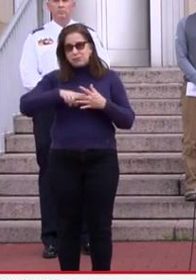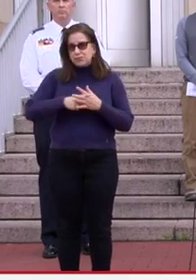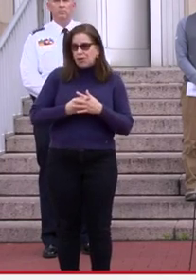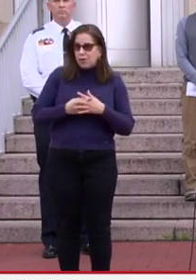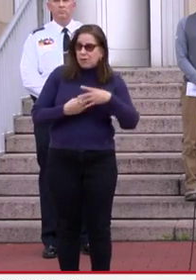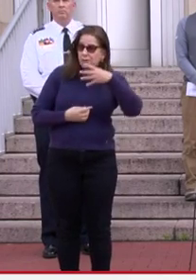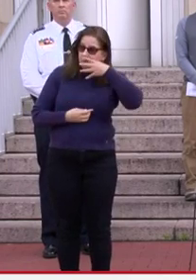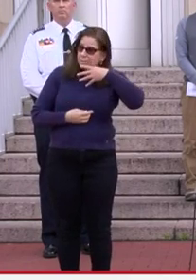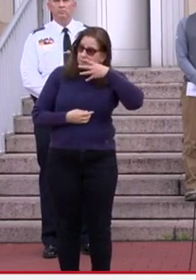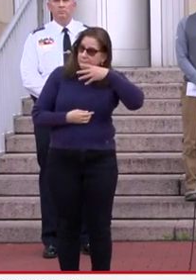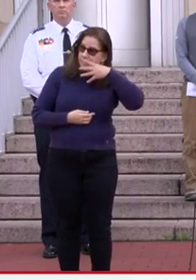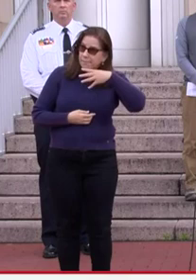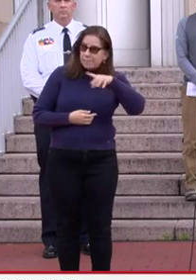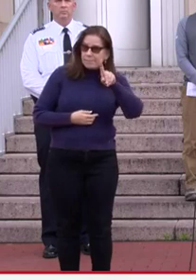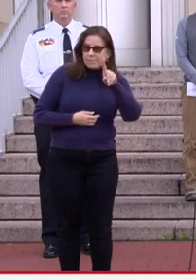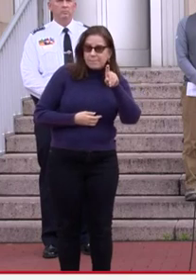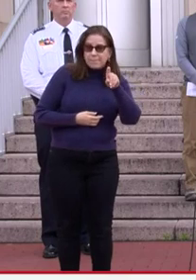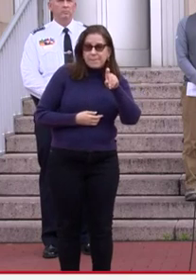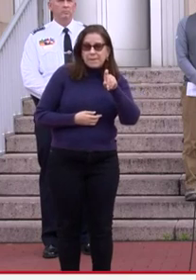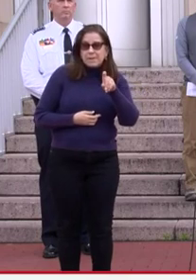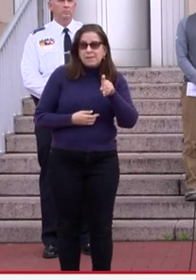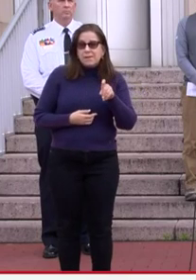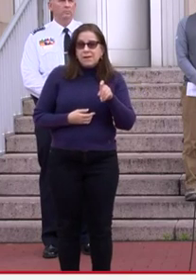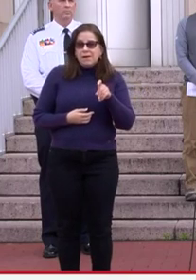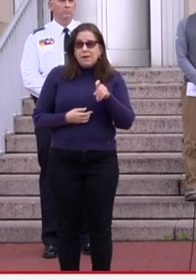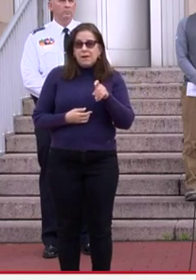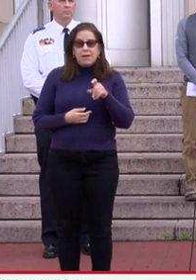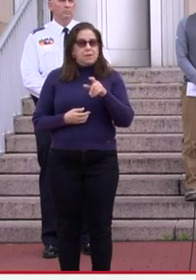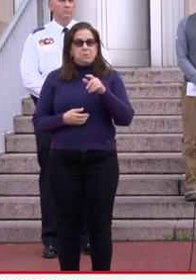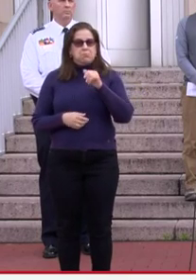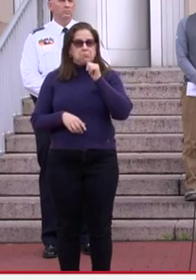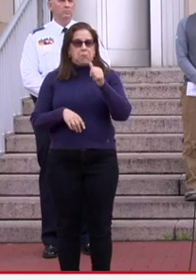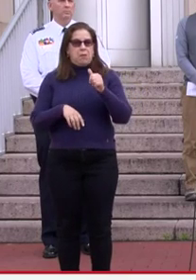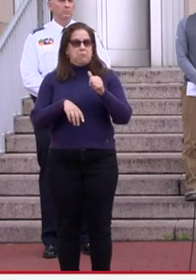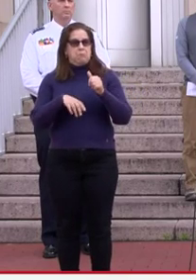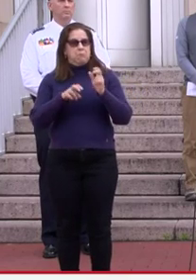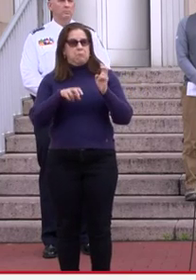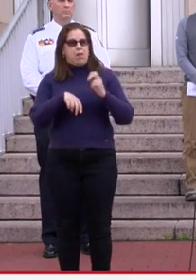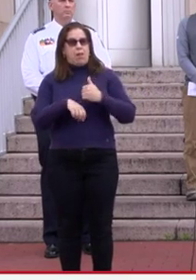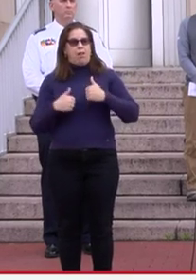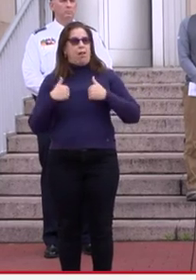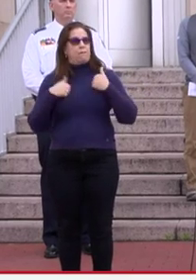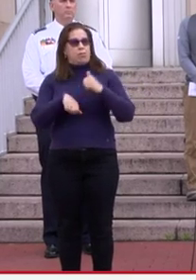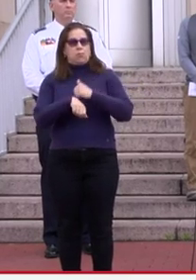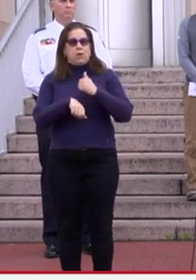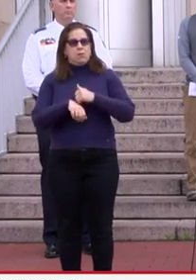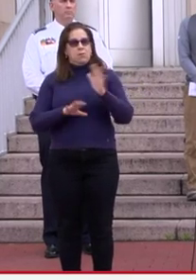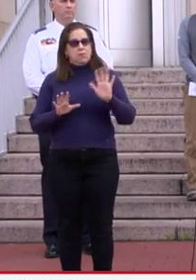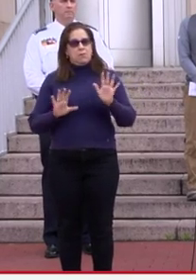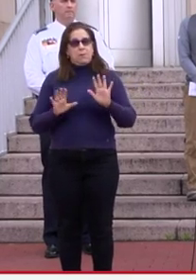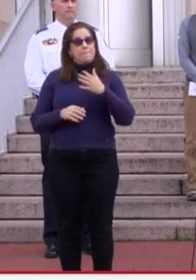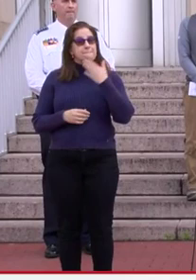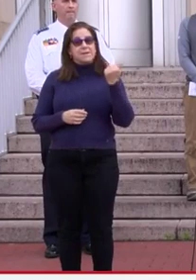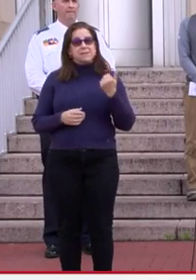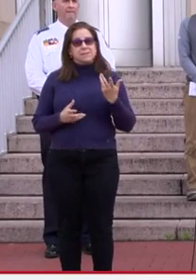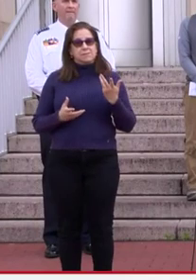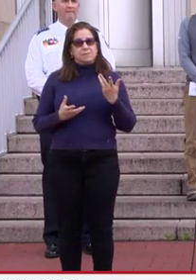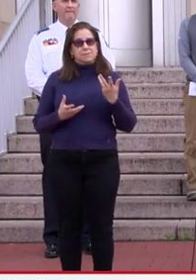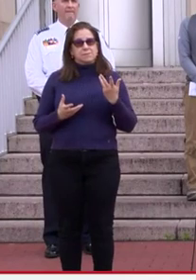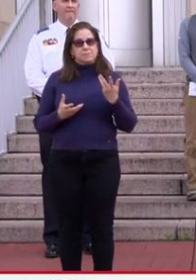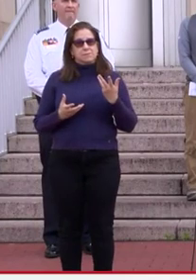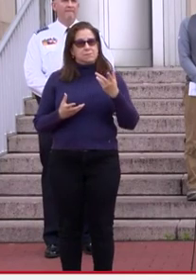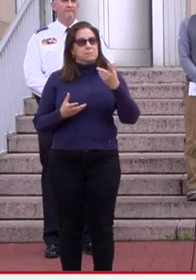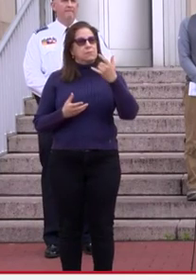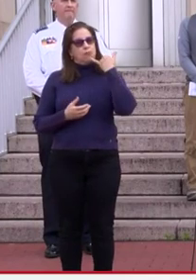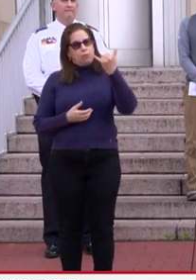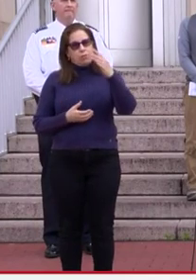and we would ask that you contact your doctor, your clinic, and talk with them versus calling 911